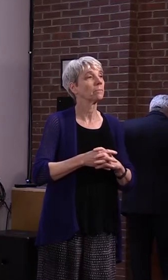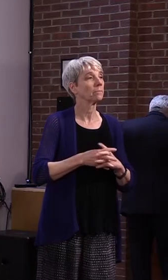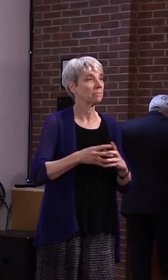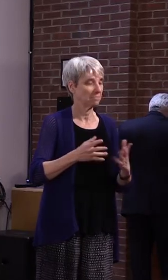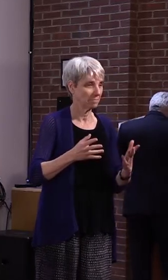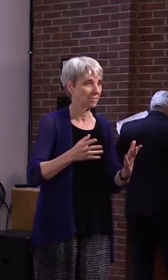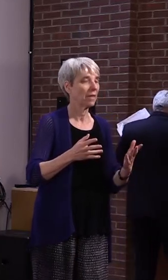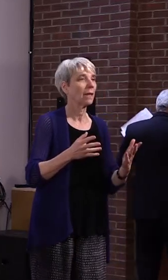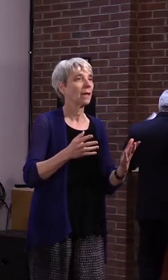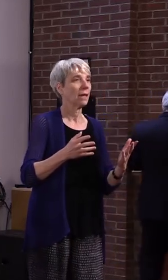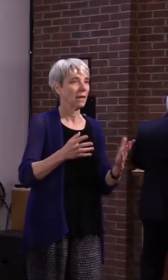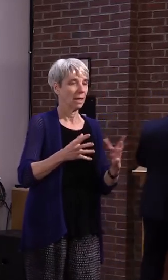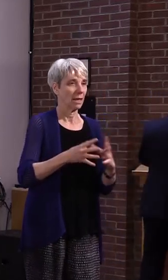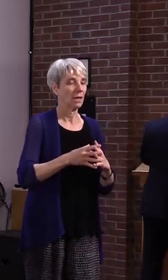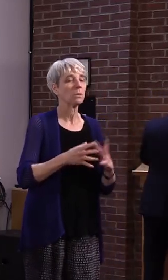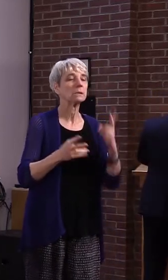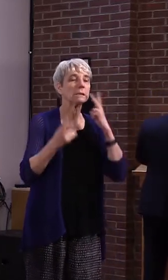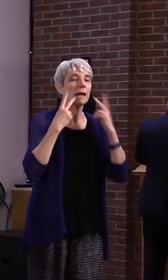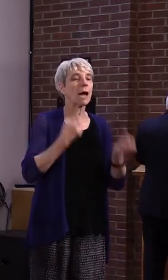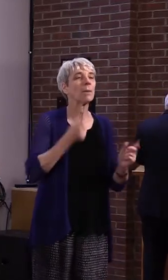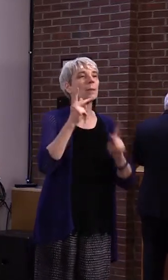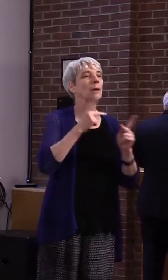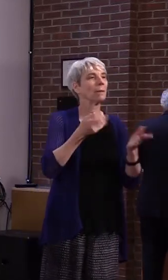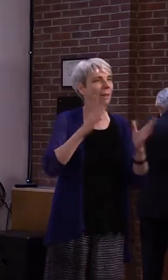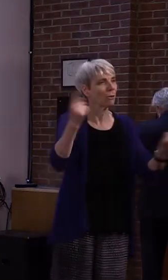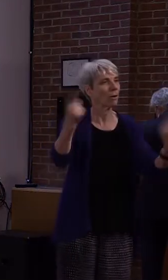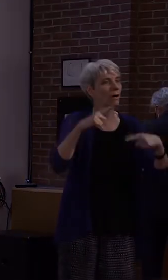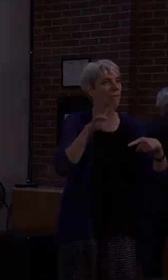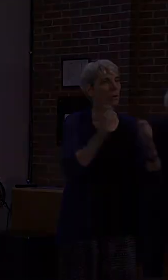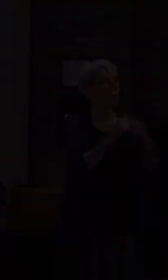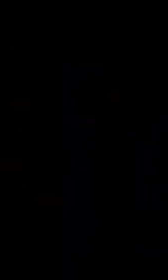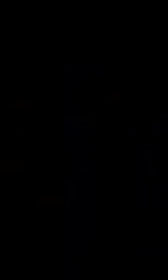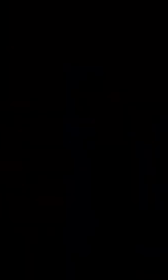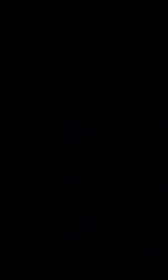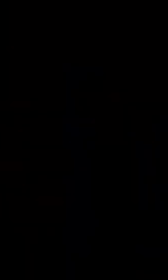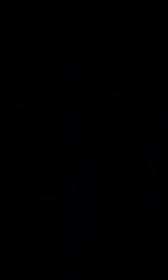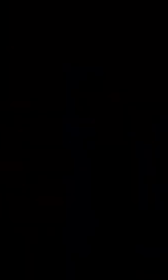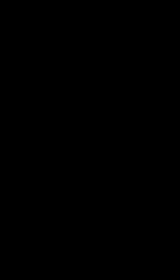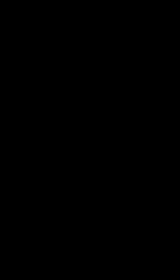majority of people that can come to Vermont safely. So thank you very much.